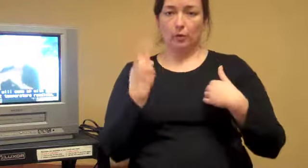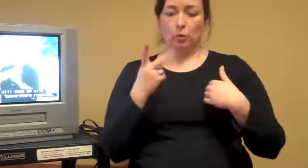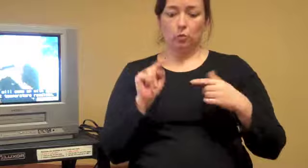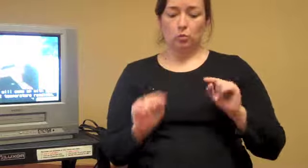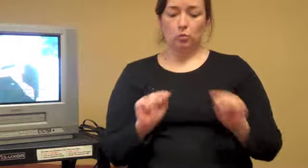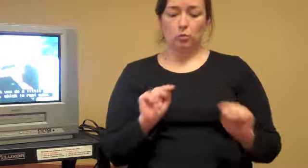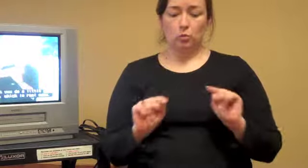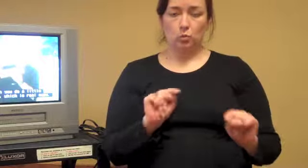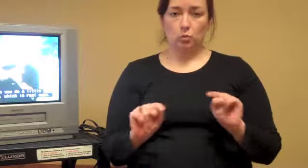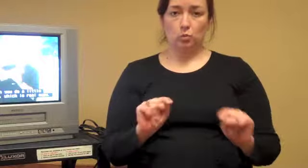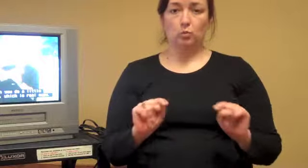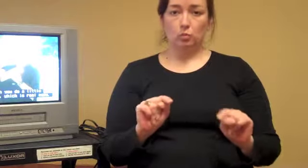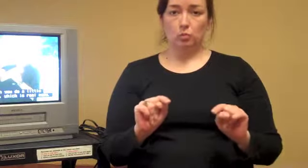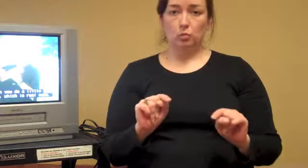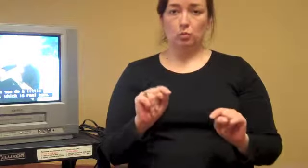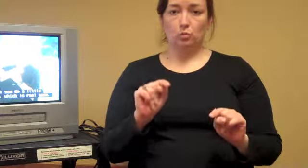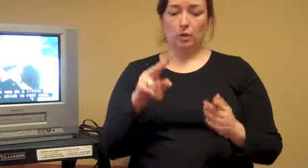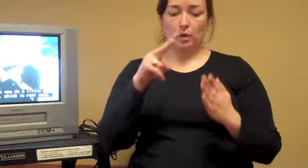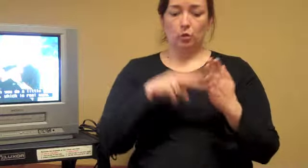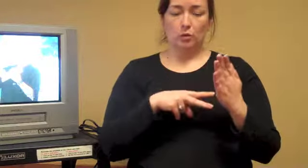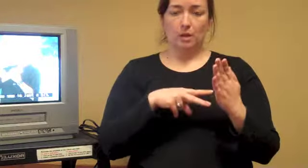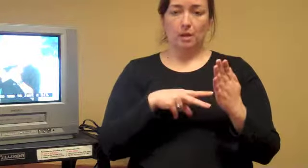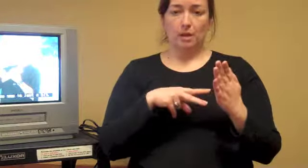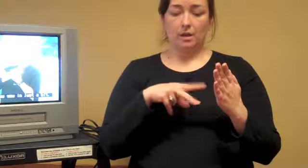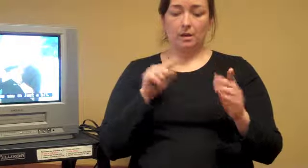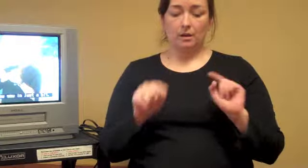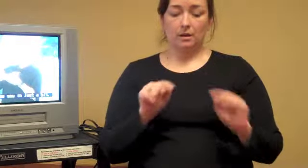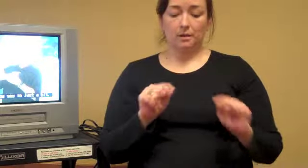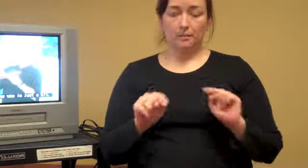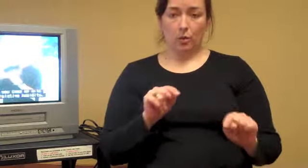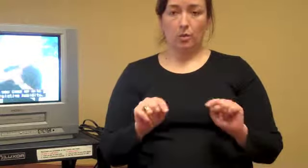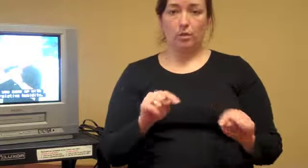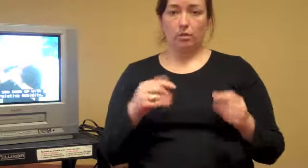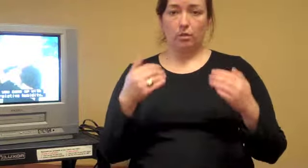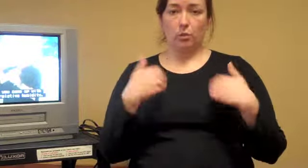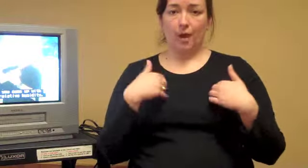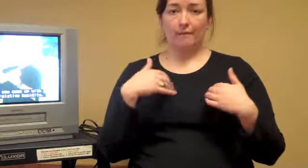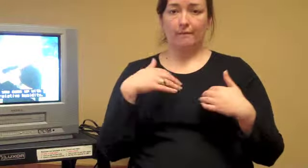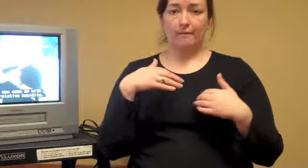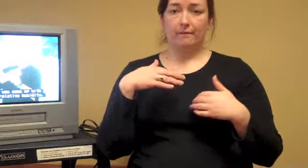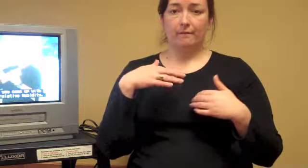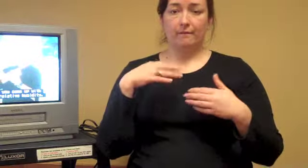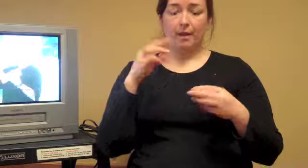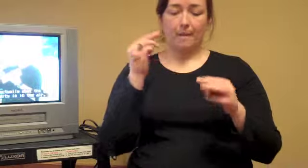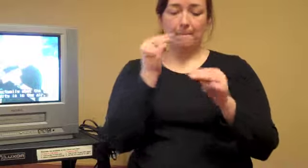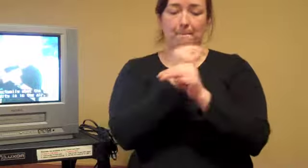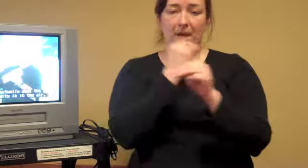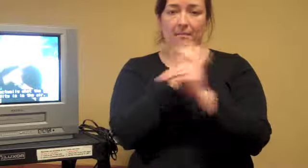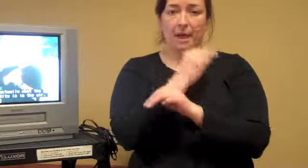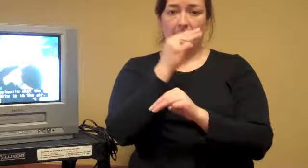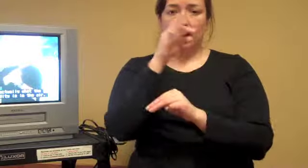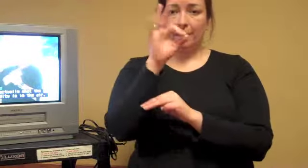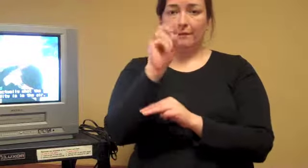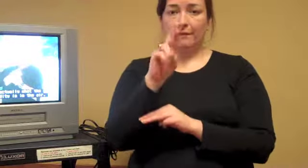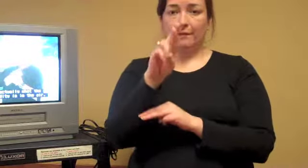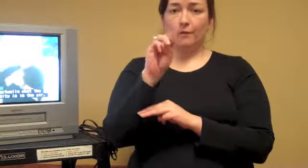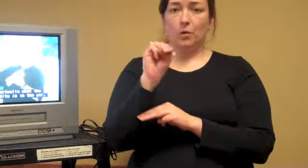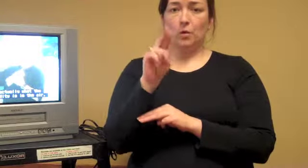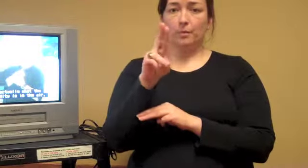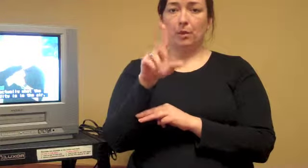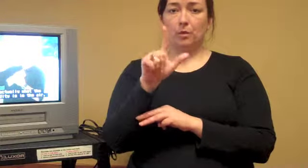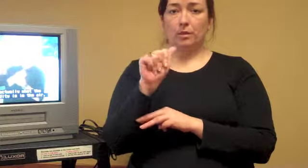readings. Then you do a little formula, which is really easy, I'll show you in just a bit, and you come up with the relative humidity, or actually what